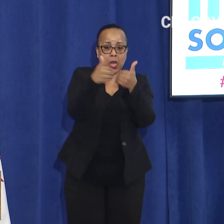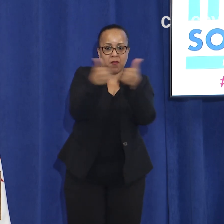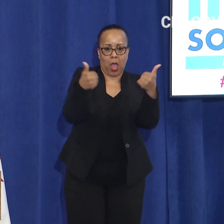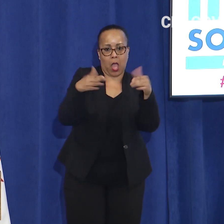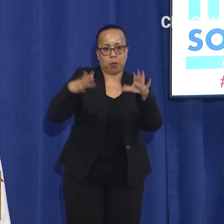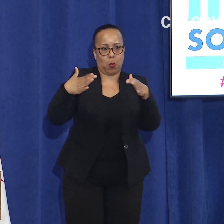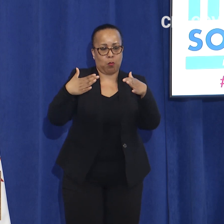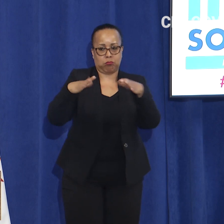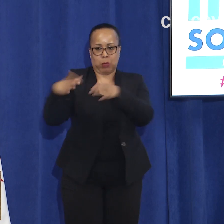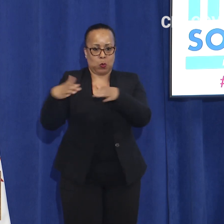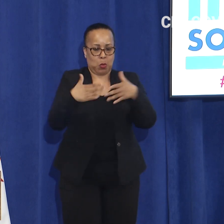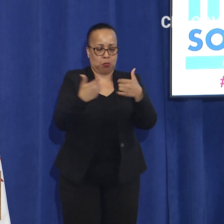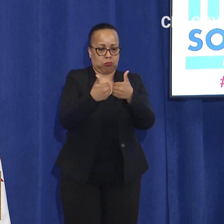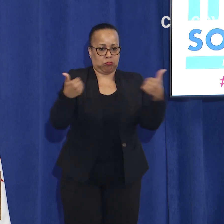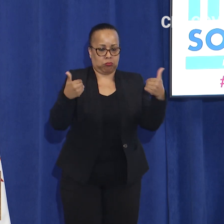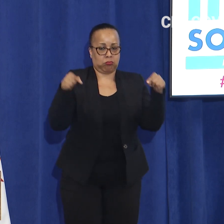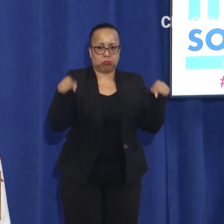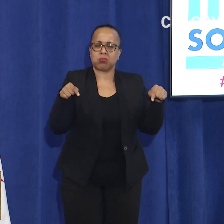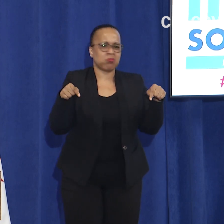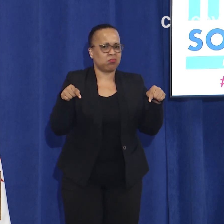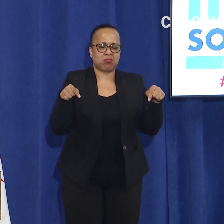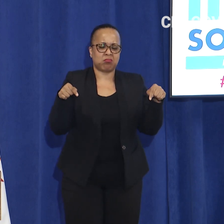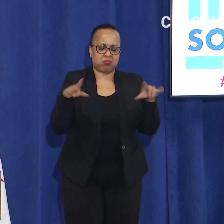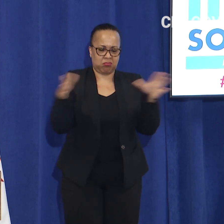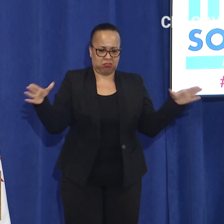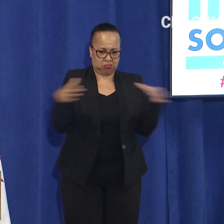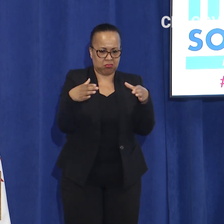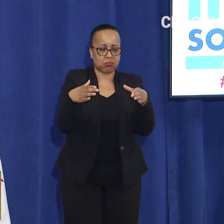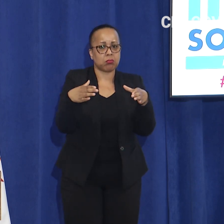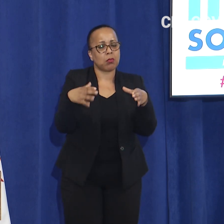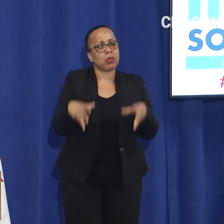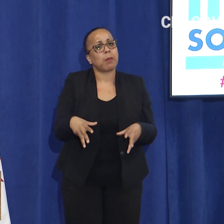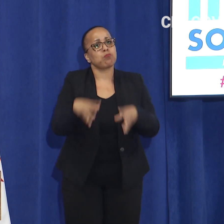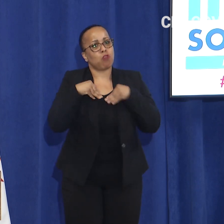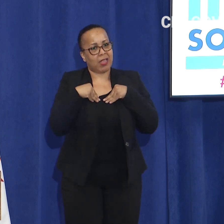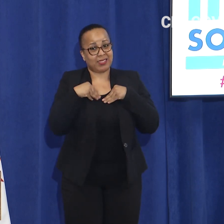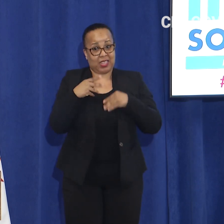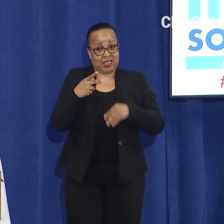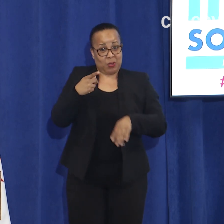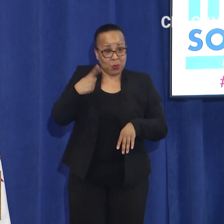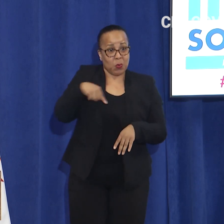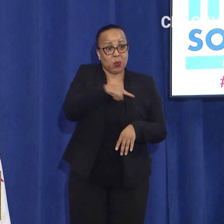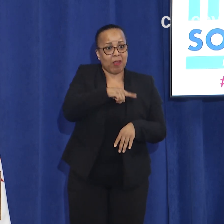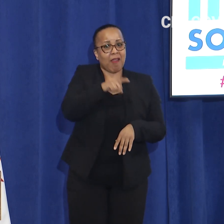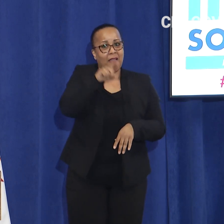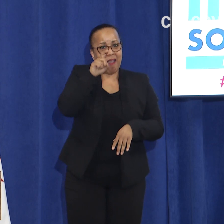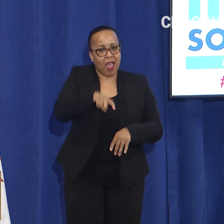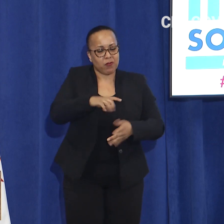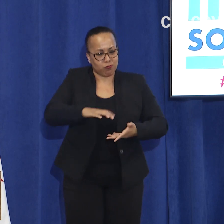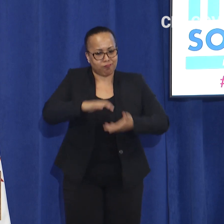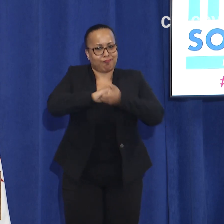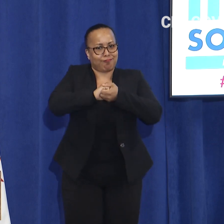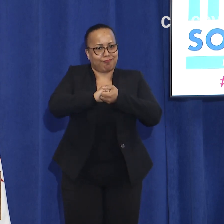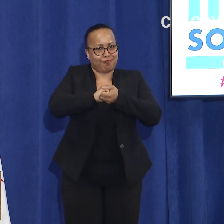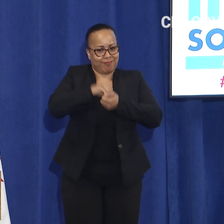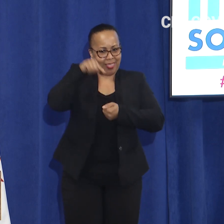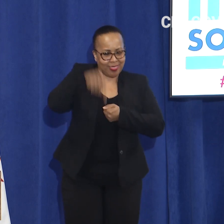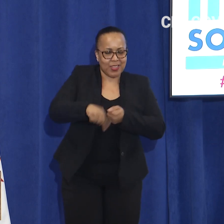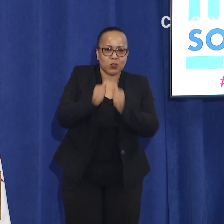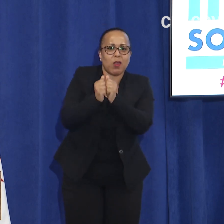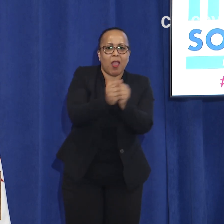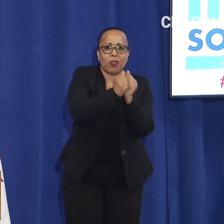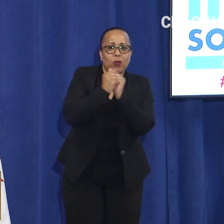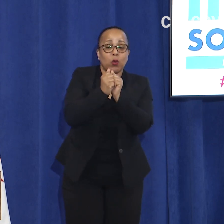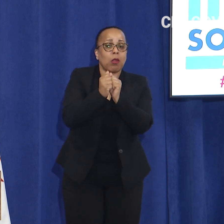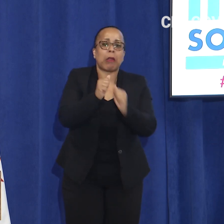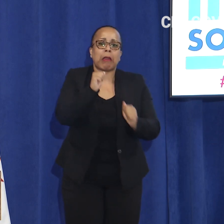divides once and for all, and embracing that we have to be in this together.